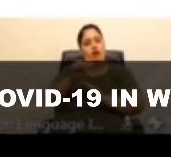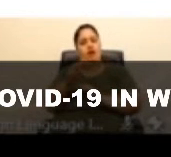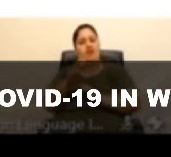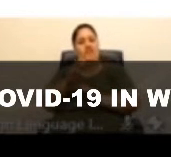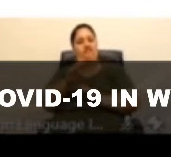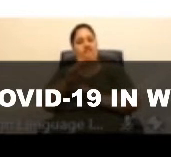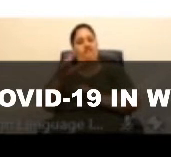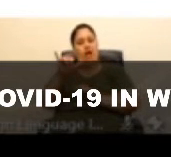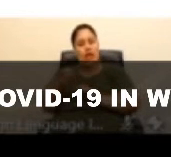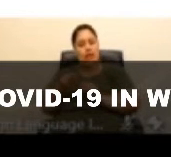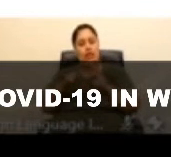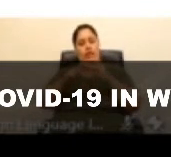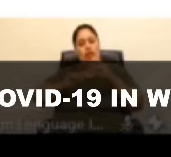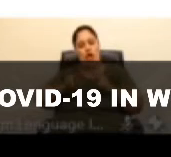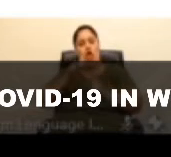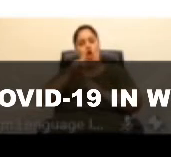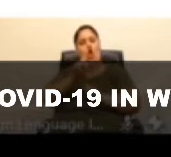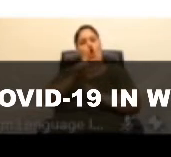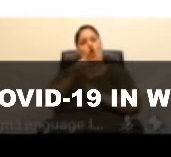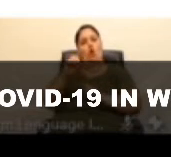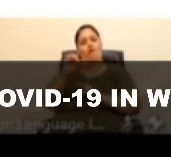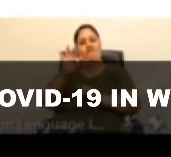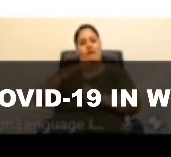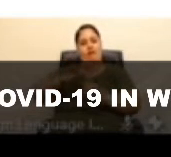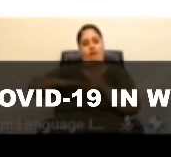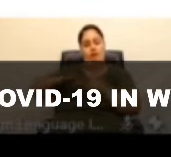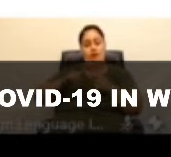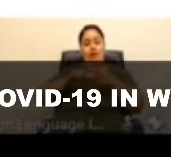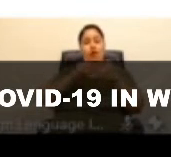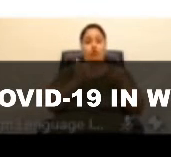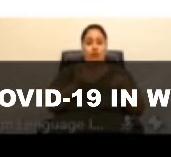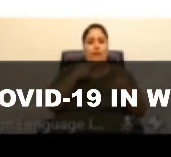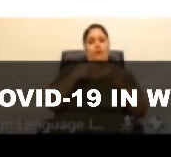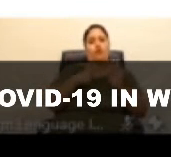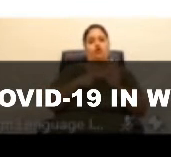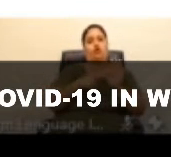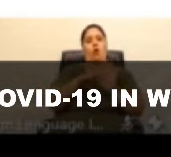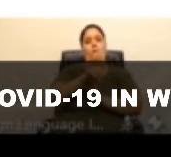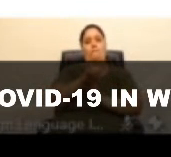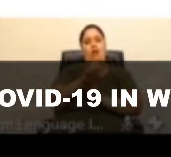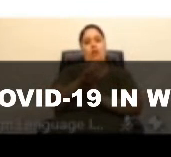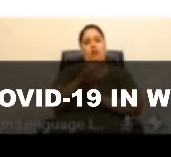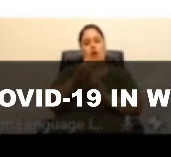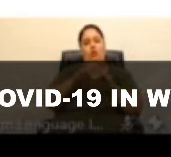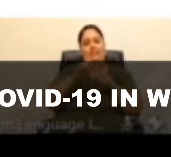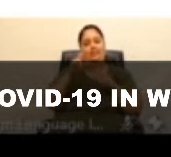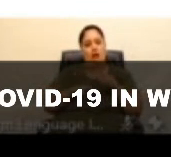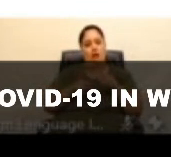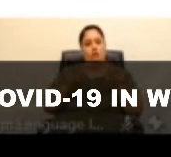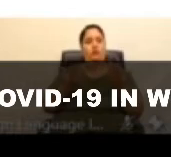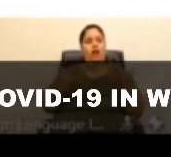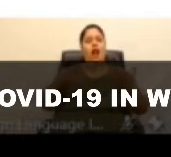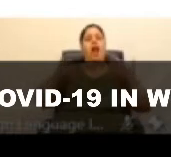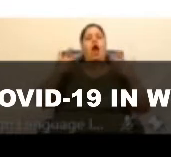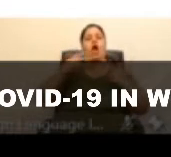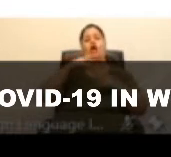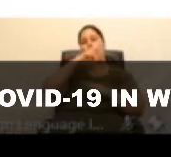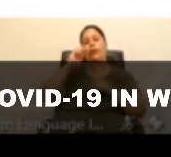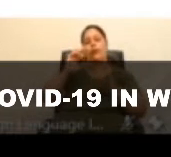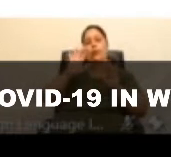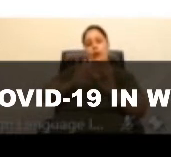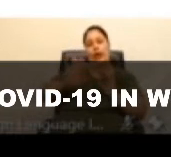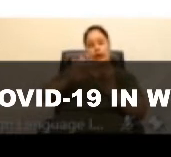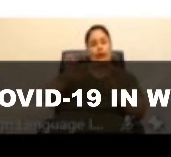going to show the Metro results. And what I want to highlight is that we don't really have any of the very light blue areas left in the